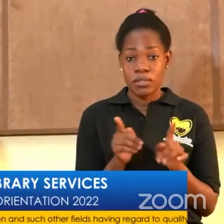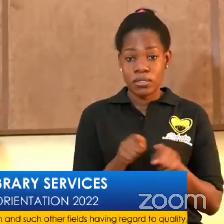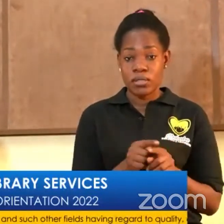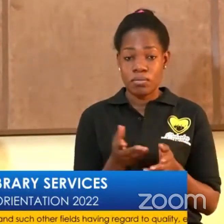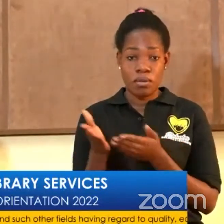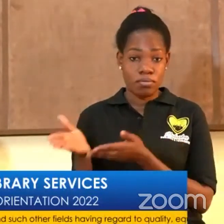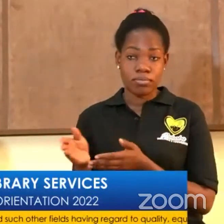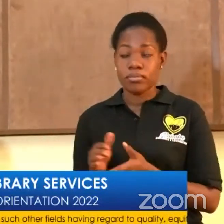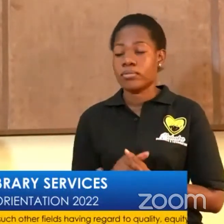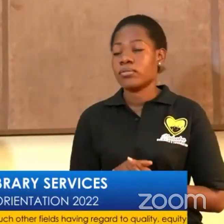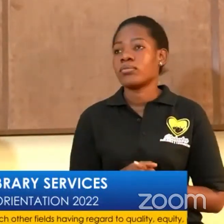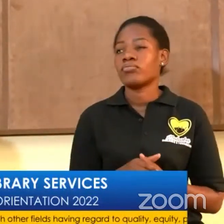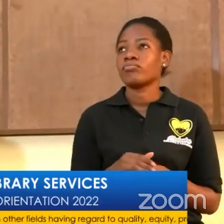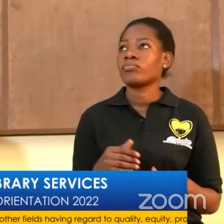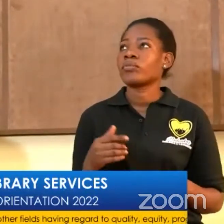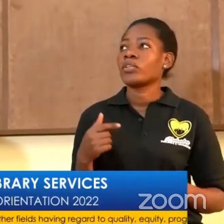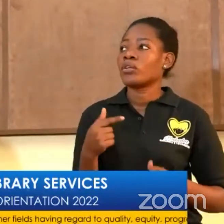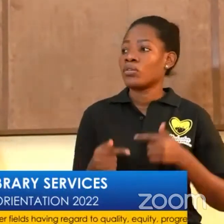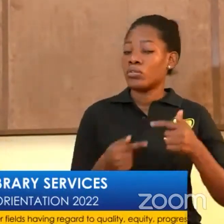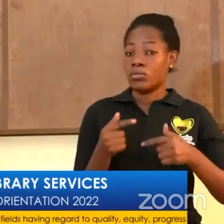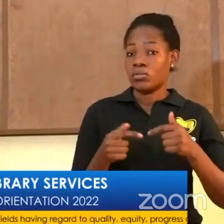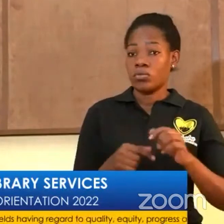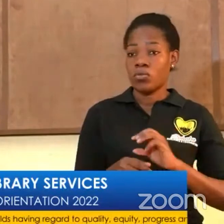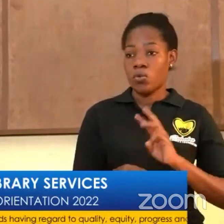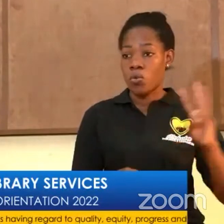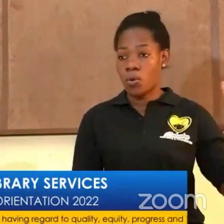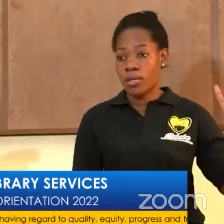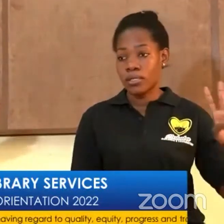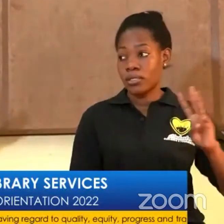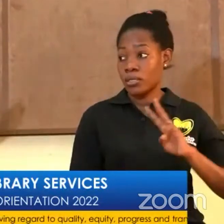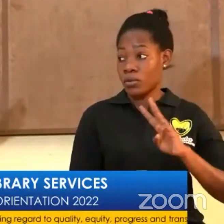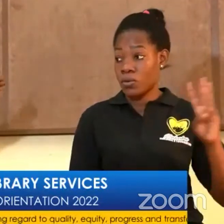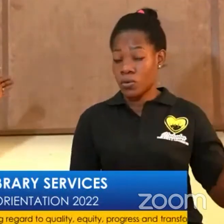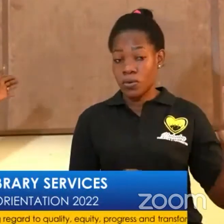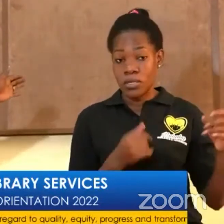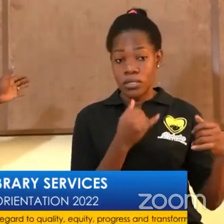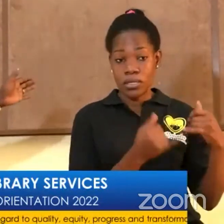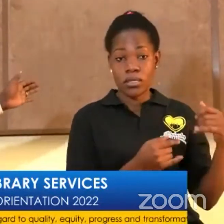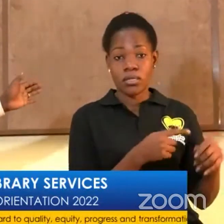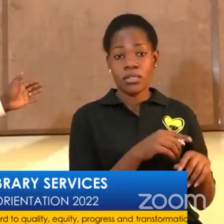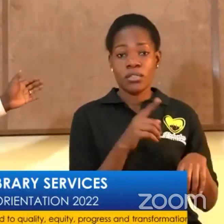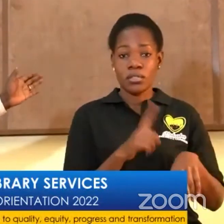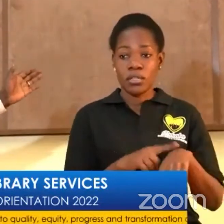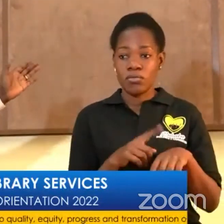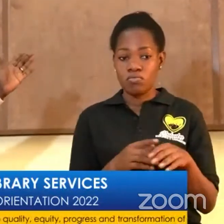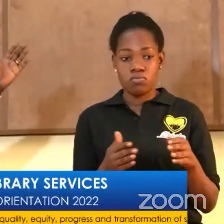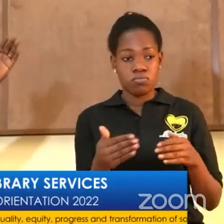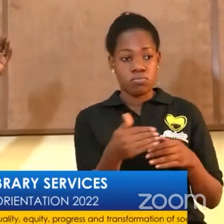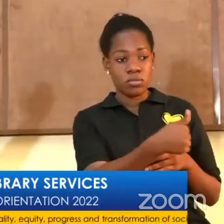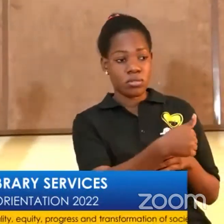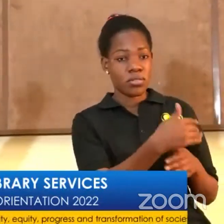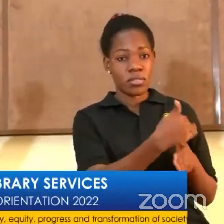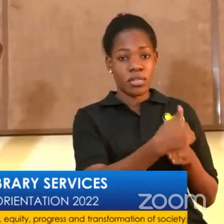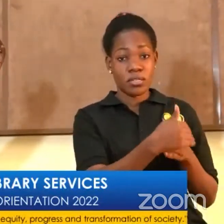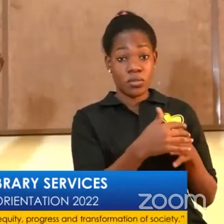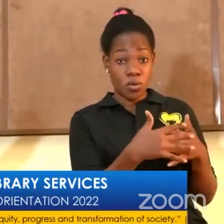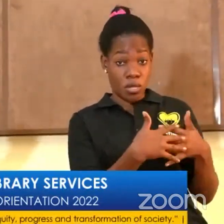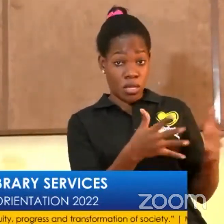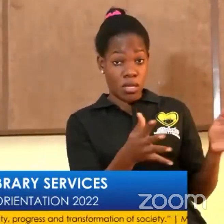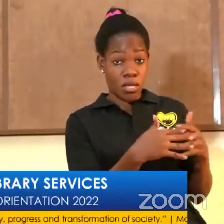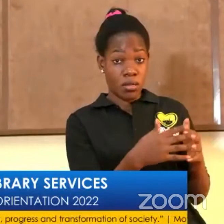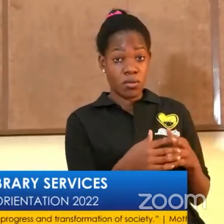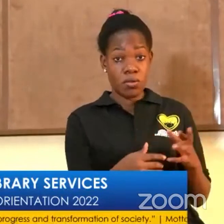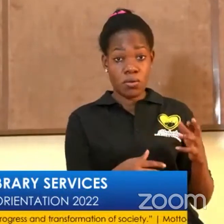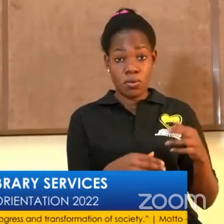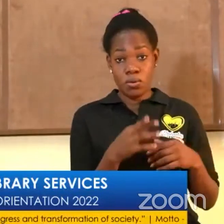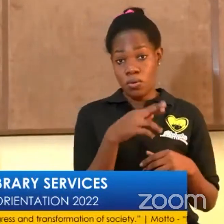I'm proceeding to the West End Library. When you go down near the gate, on your right-hand